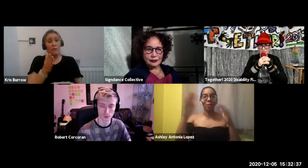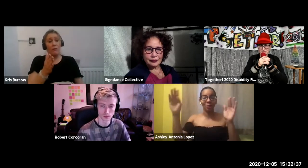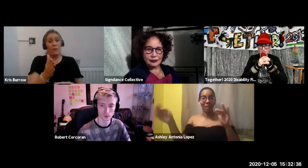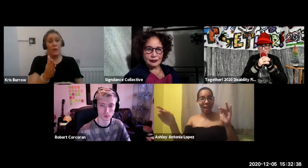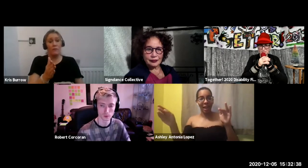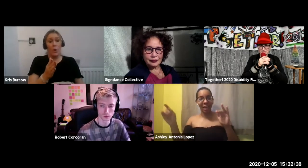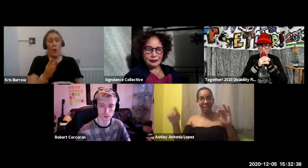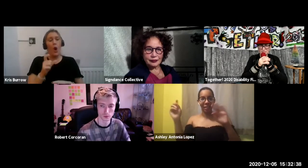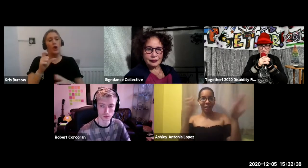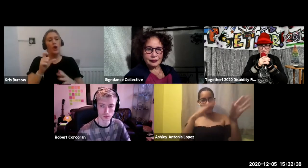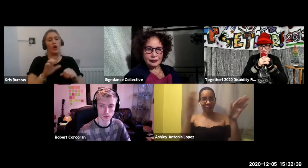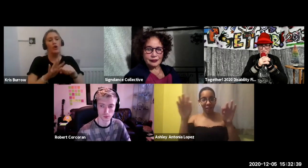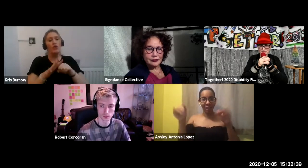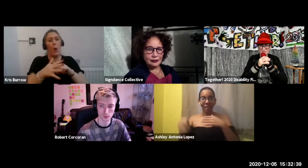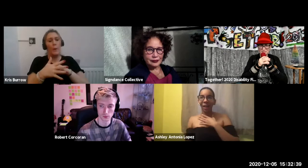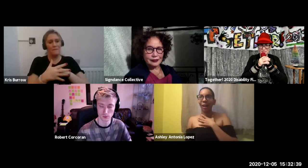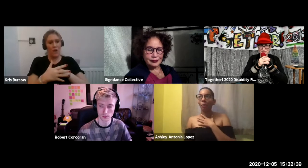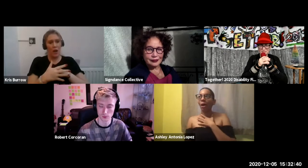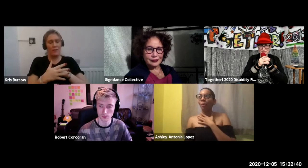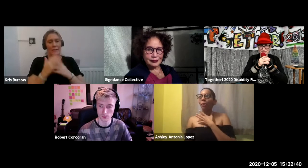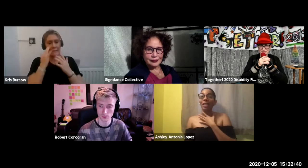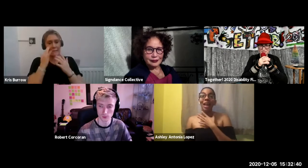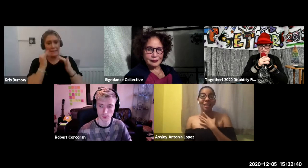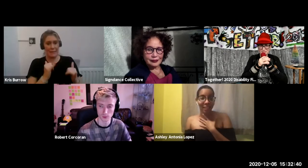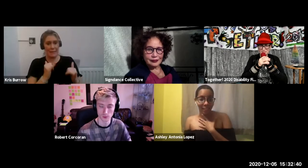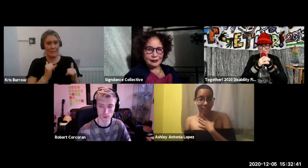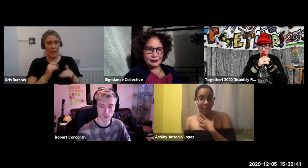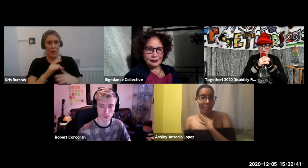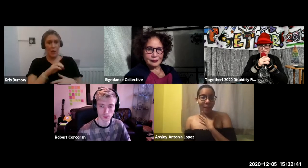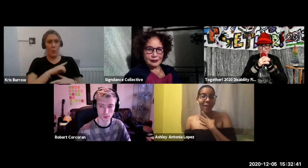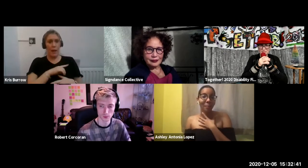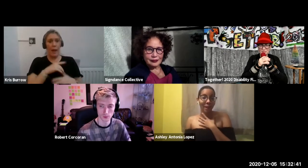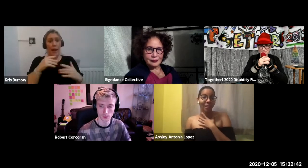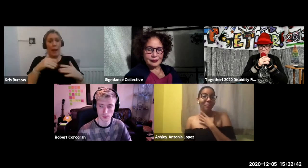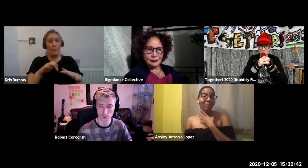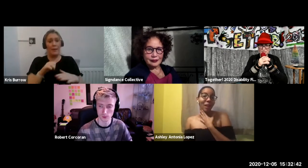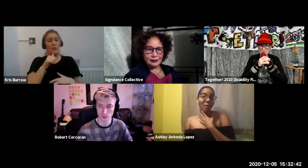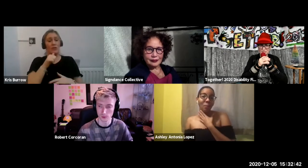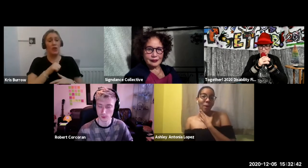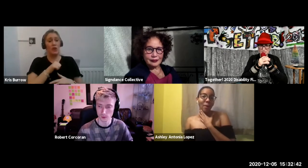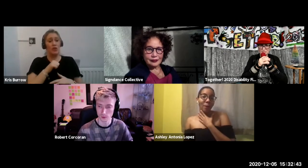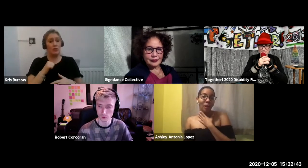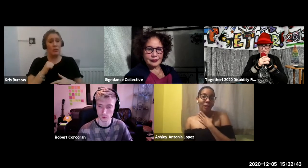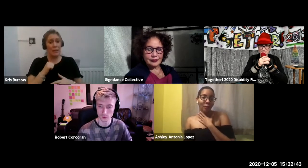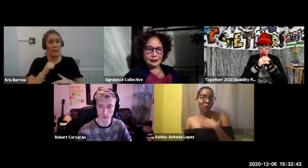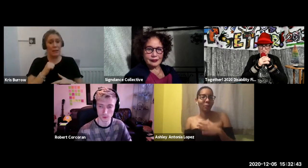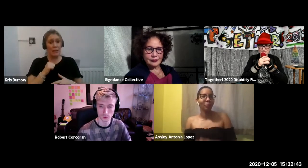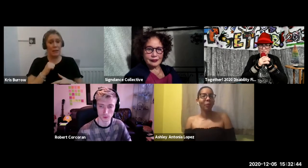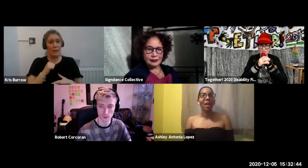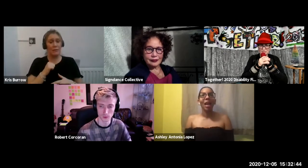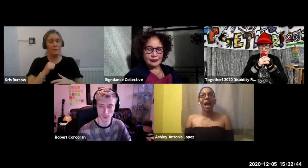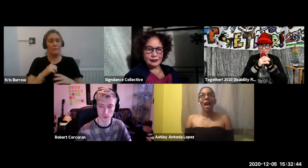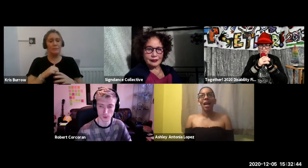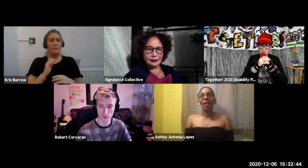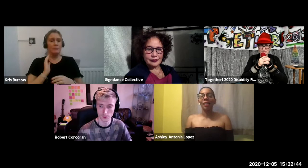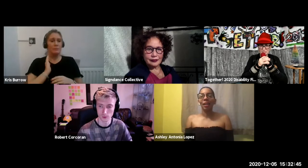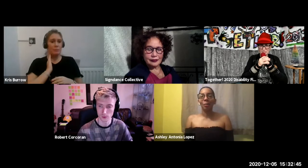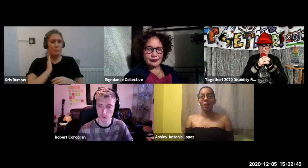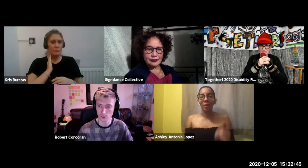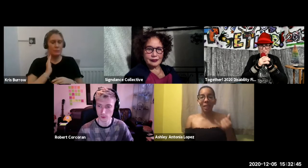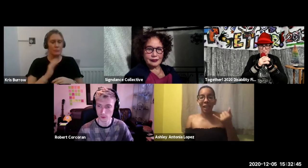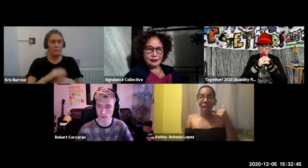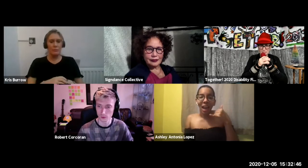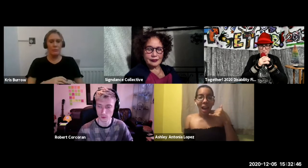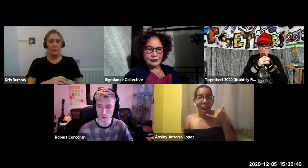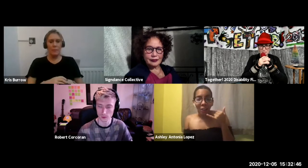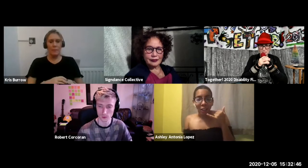like in 2 days, like during that time, because I had a cyst in my by my lymph node. And